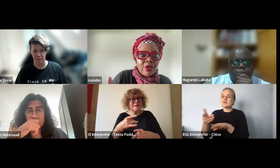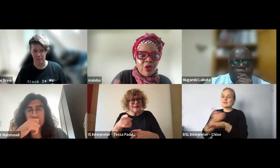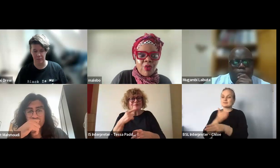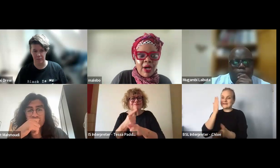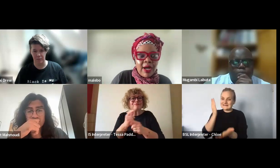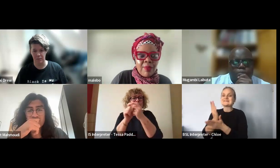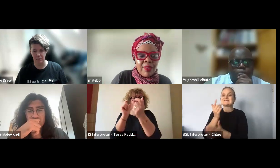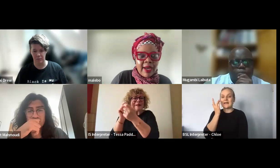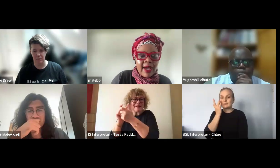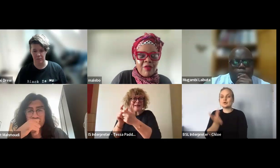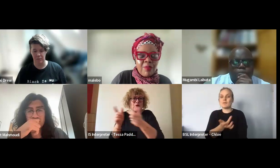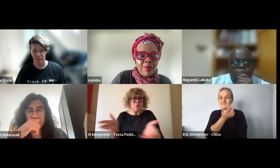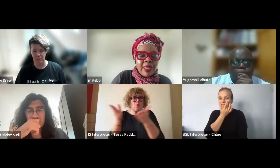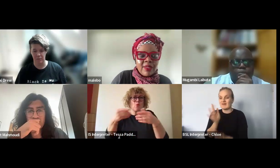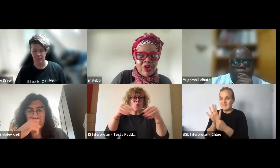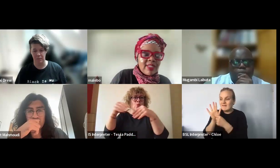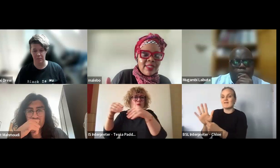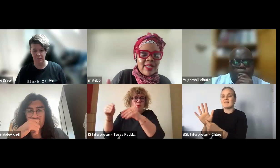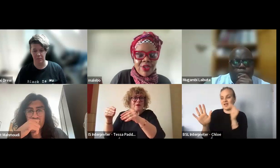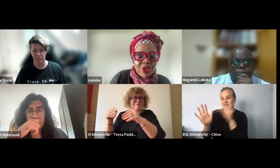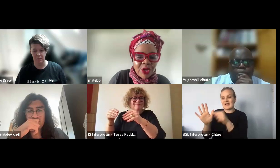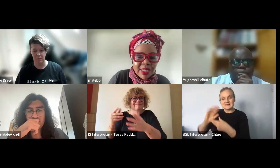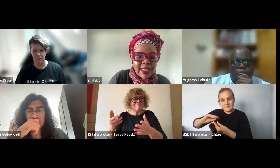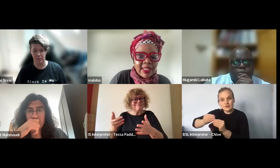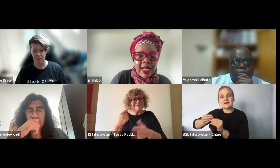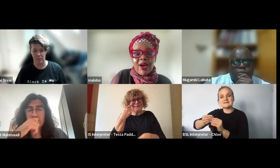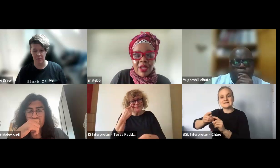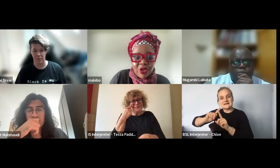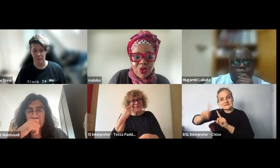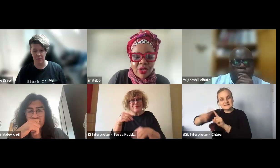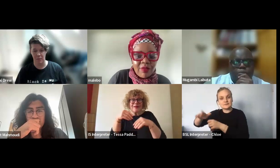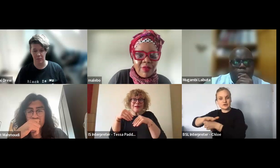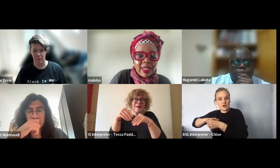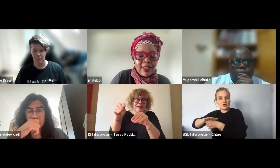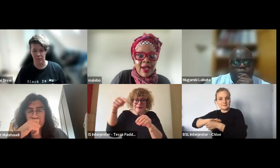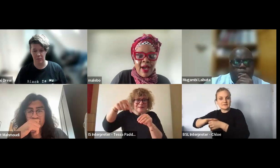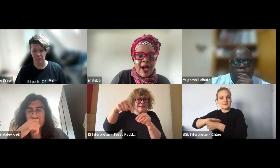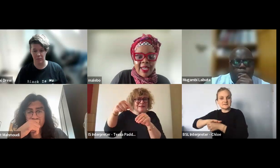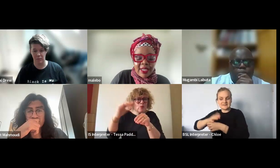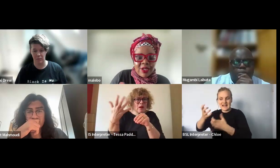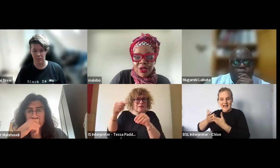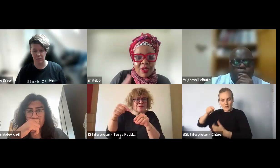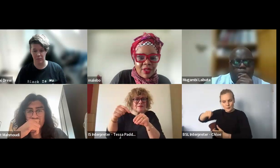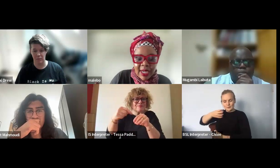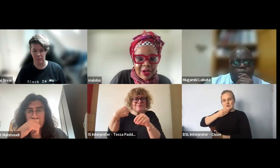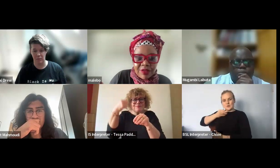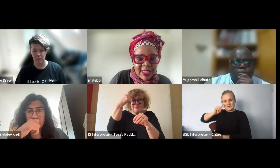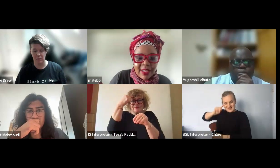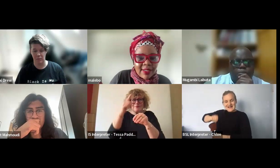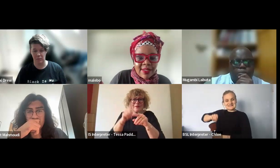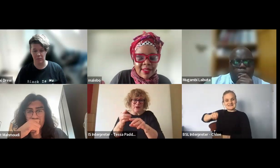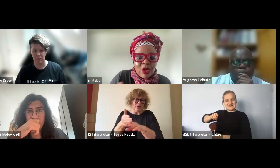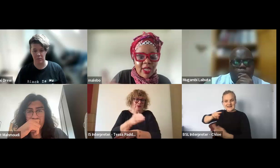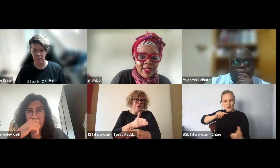tools, that have been created in other circumstances and how they are used in conflict, i.e. the kind